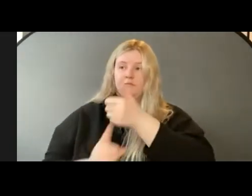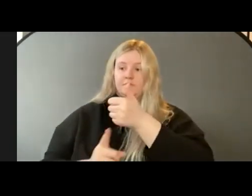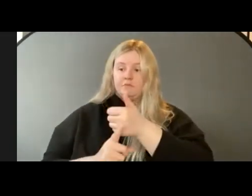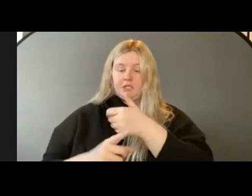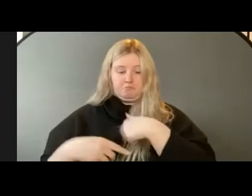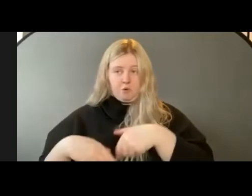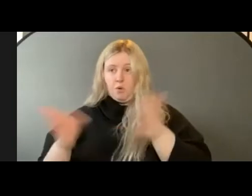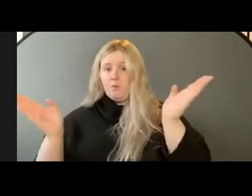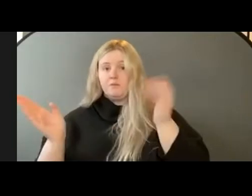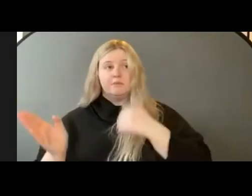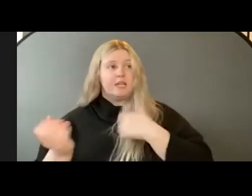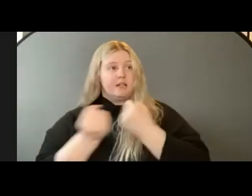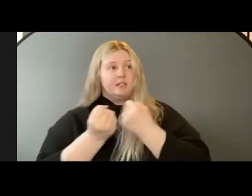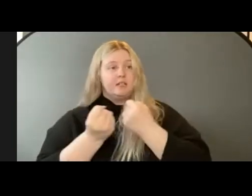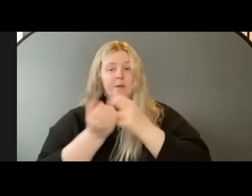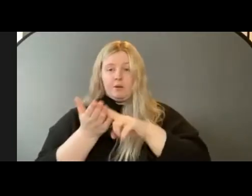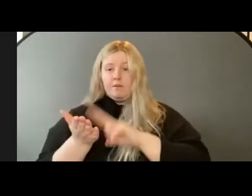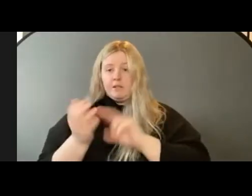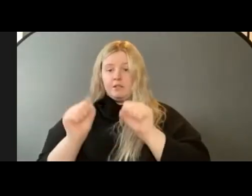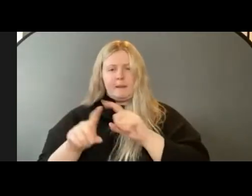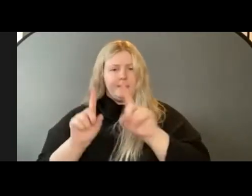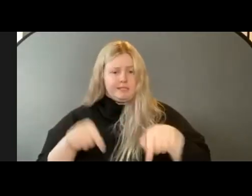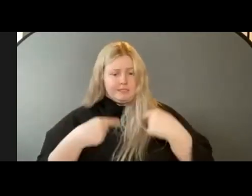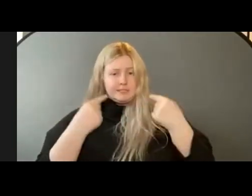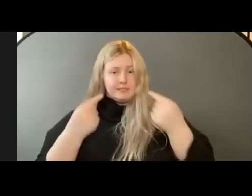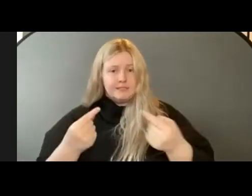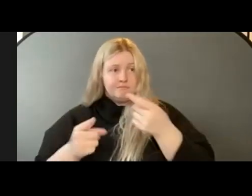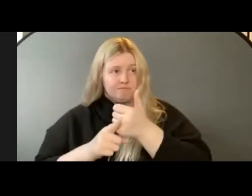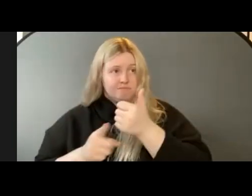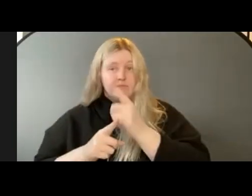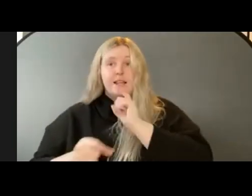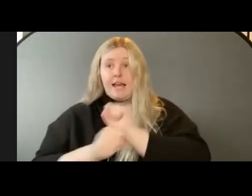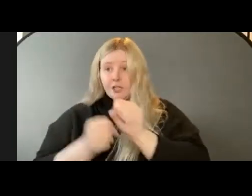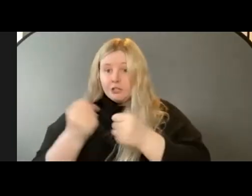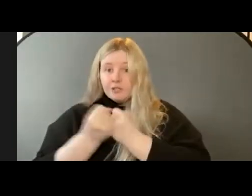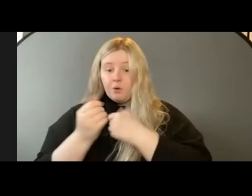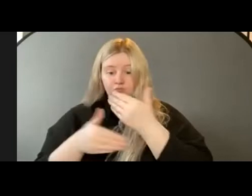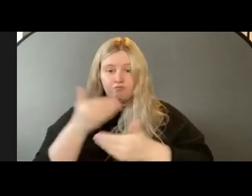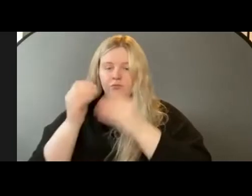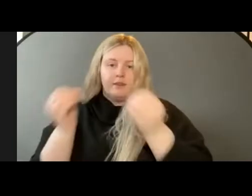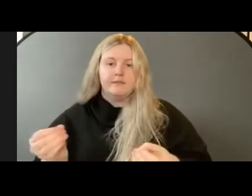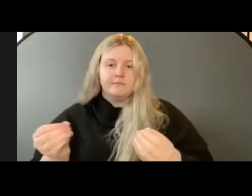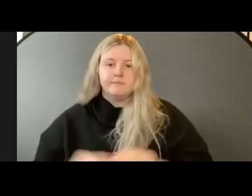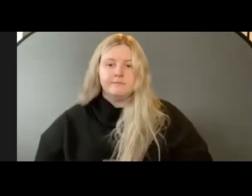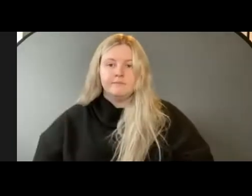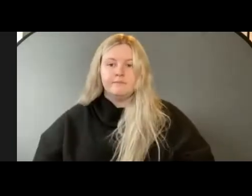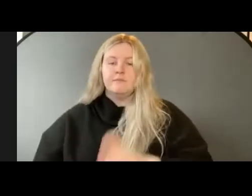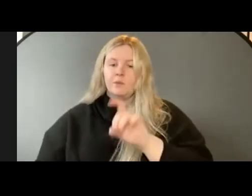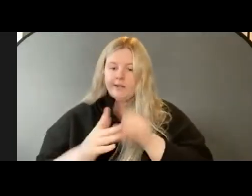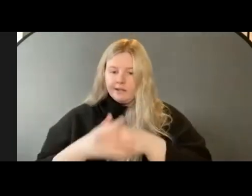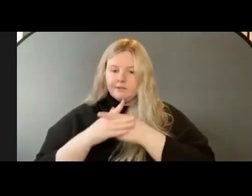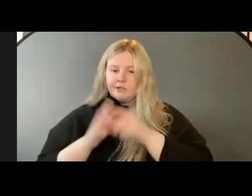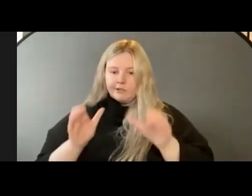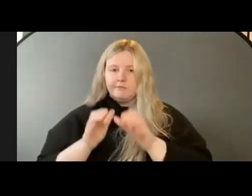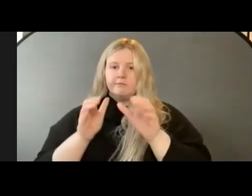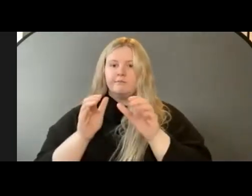Canada to support the convention. But since then, they haven't done anything to move forward on it. We need to start working together harder on that, and